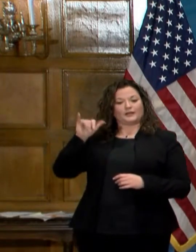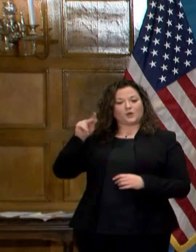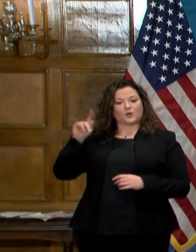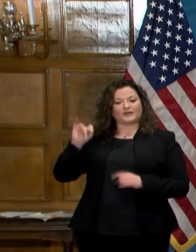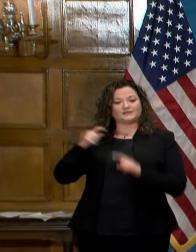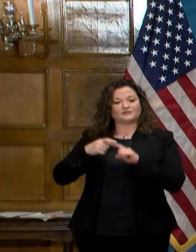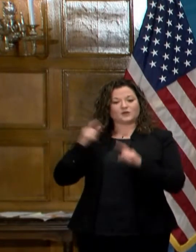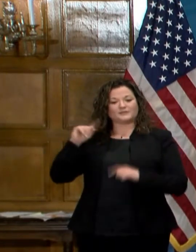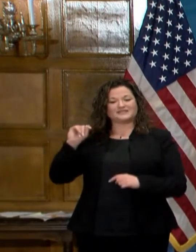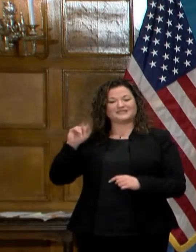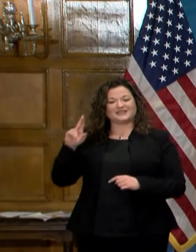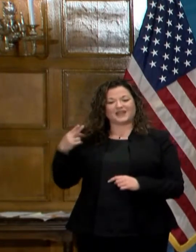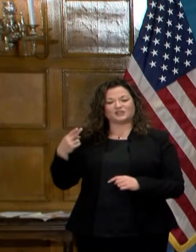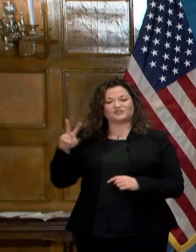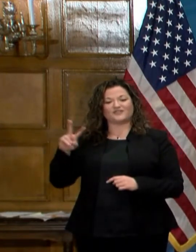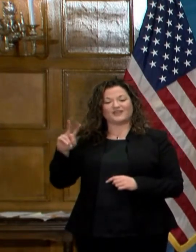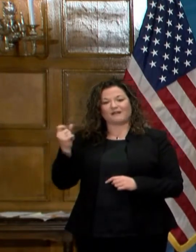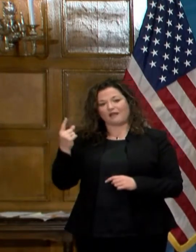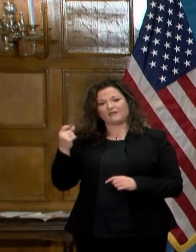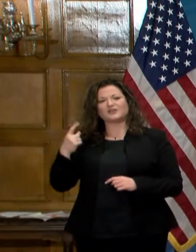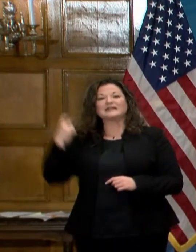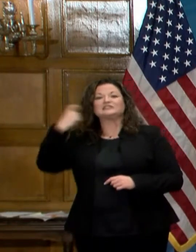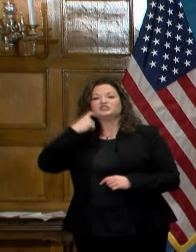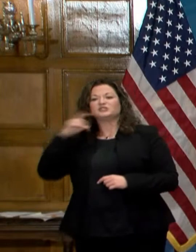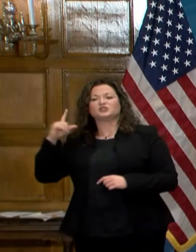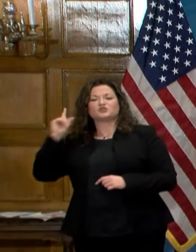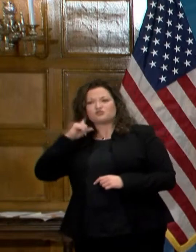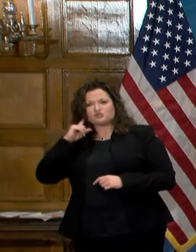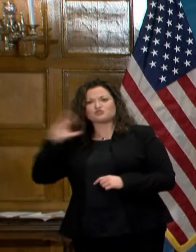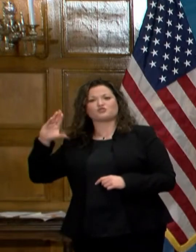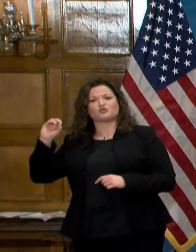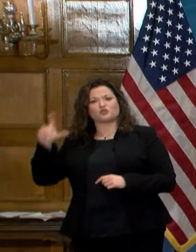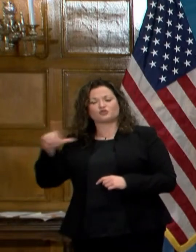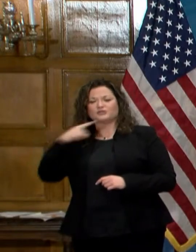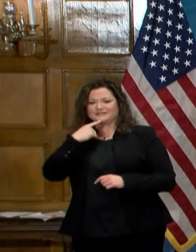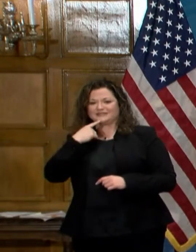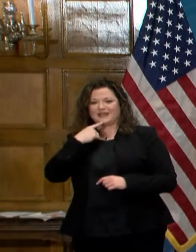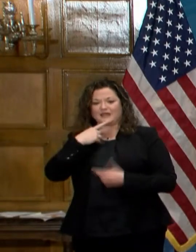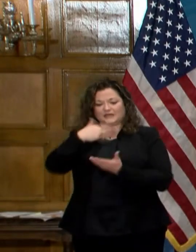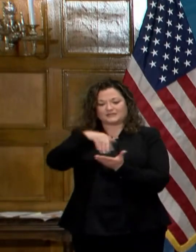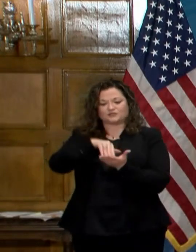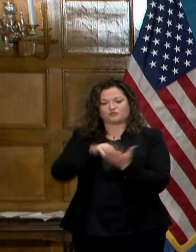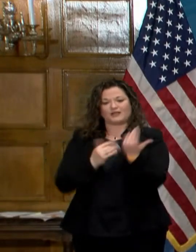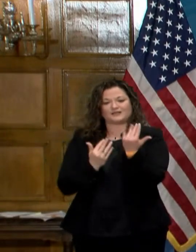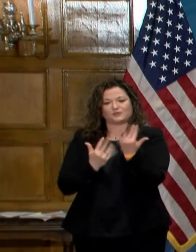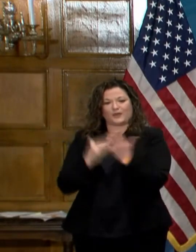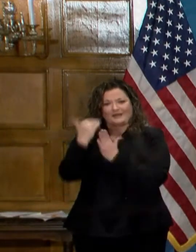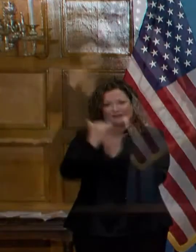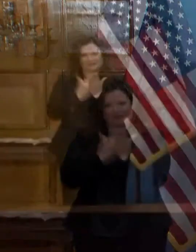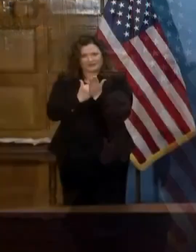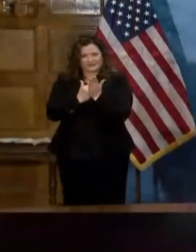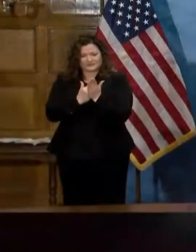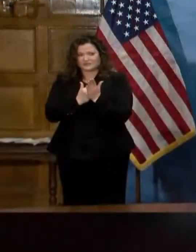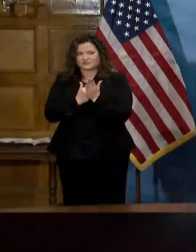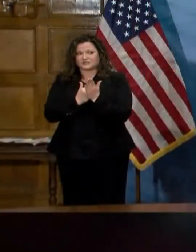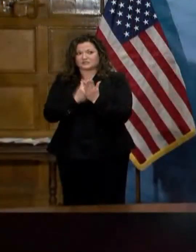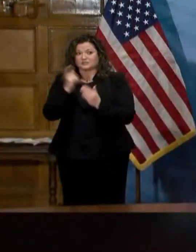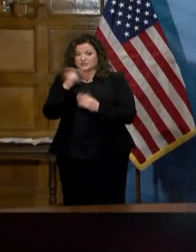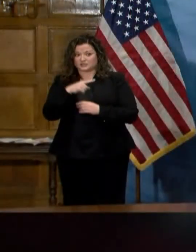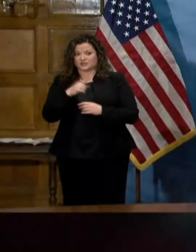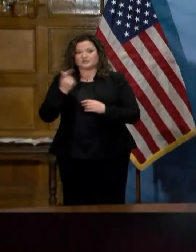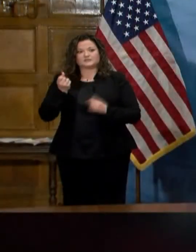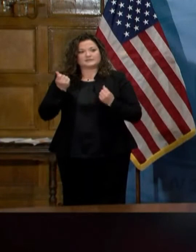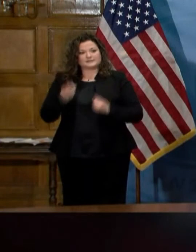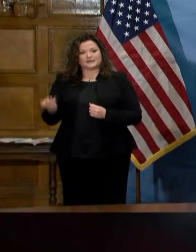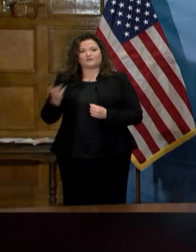11. I just heard the Colonel say that there'll be a centralized waiting list. There's already